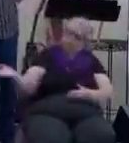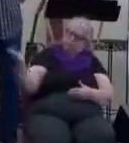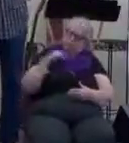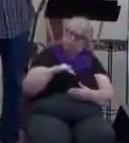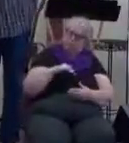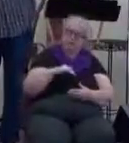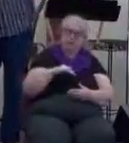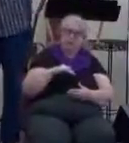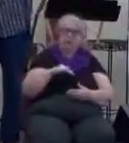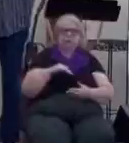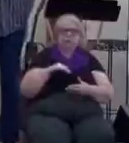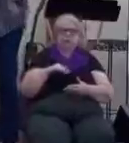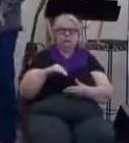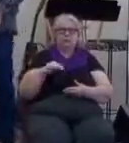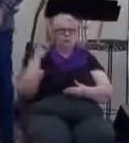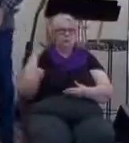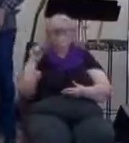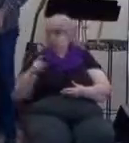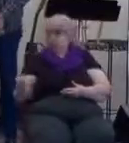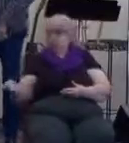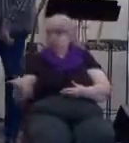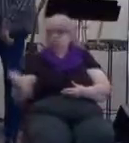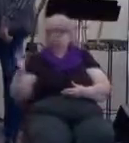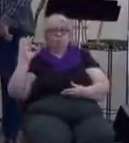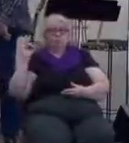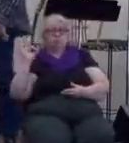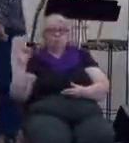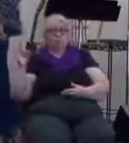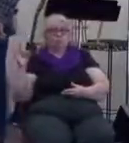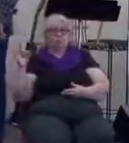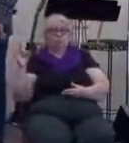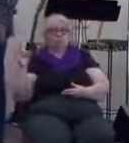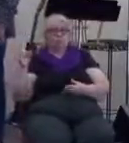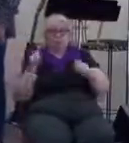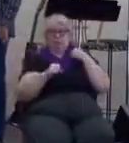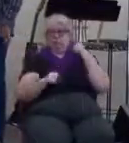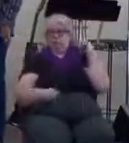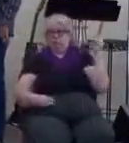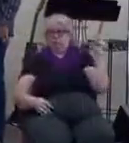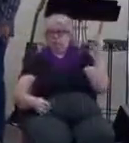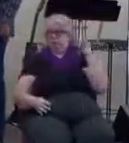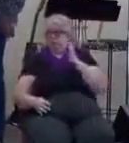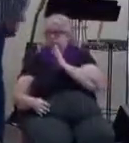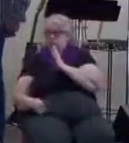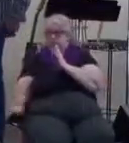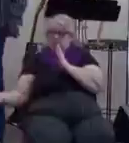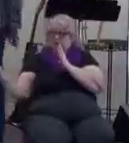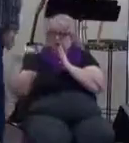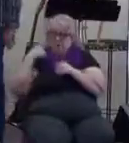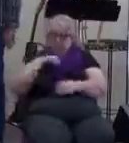am with you, and all of a sudden they come marching in and say, Mike, come with me. We got to talk.